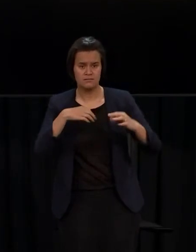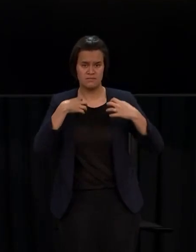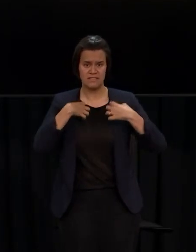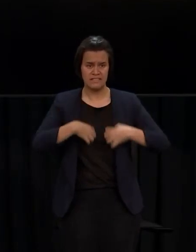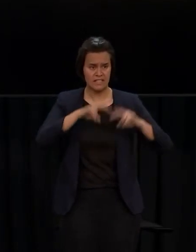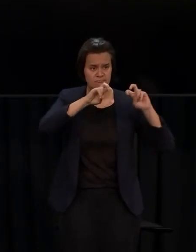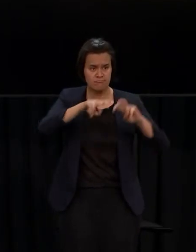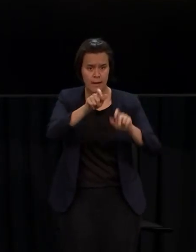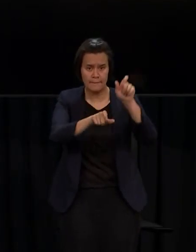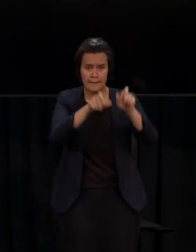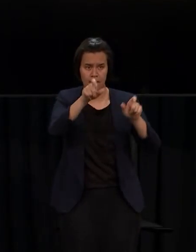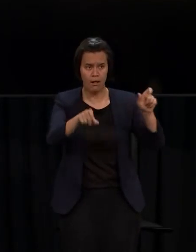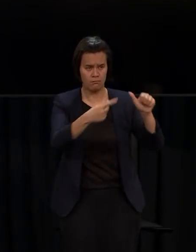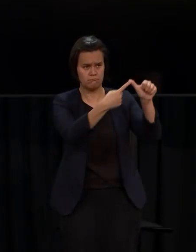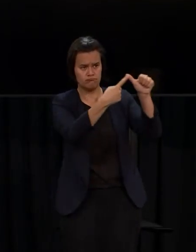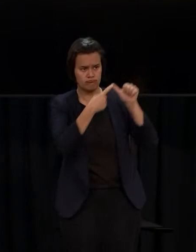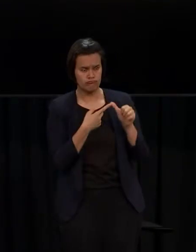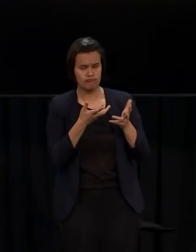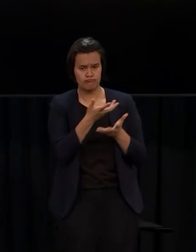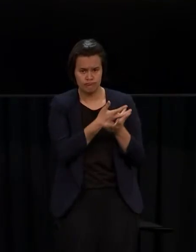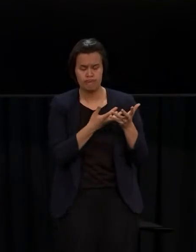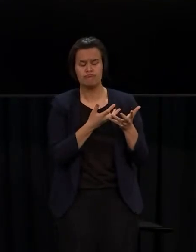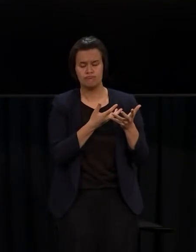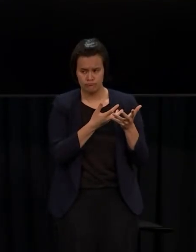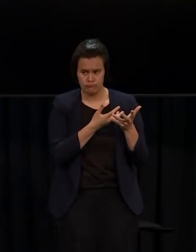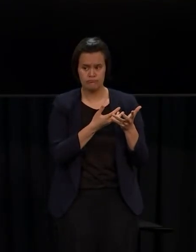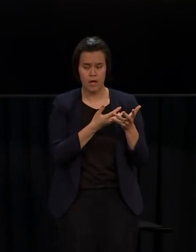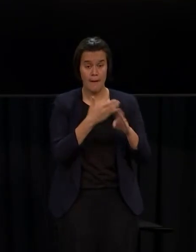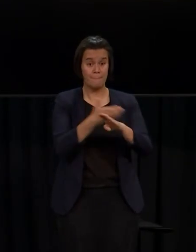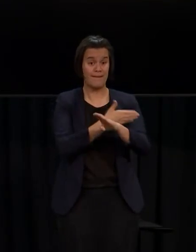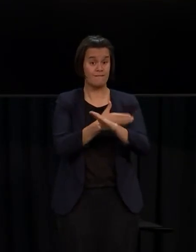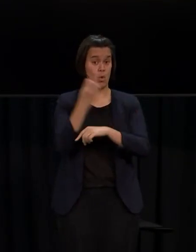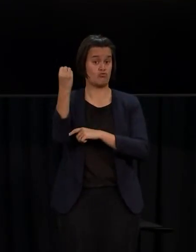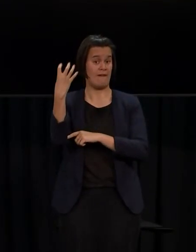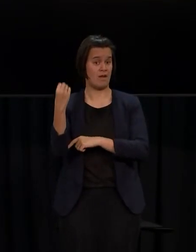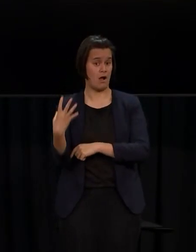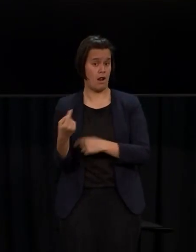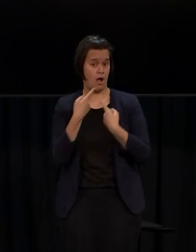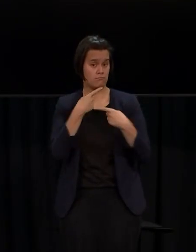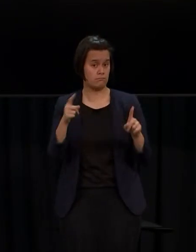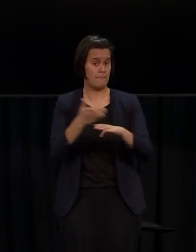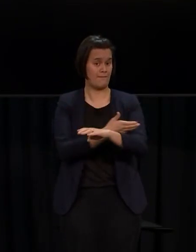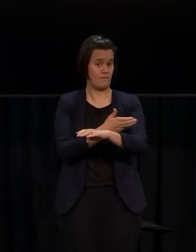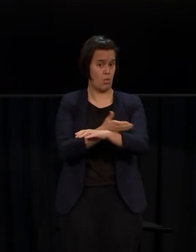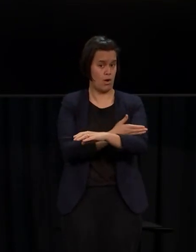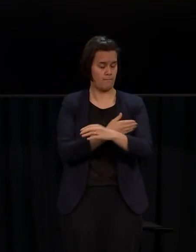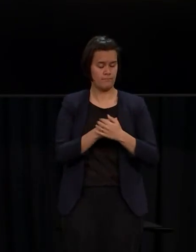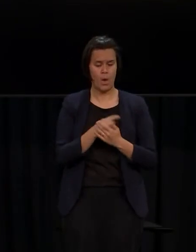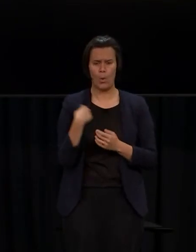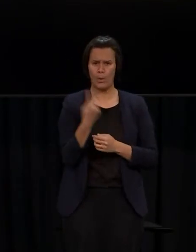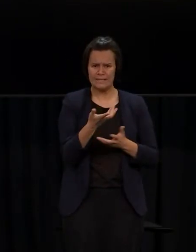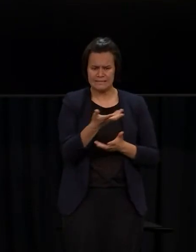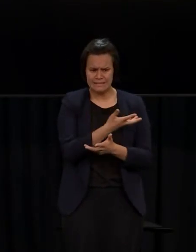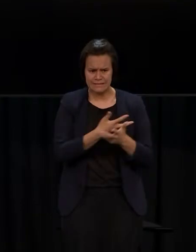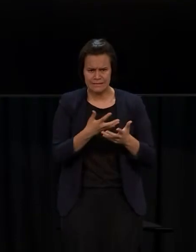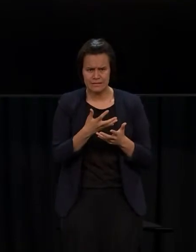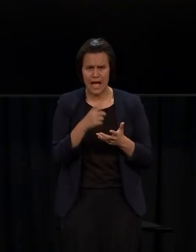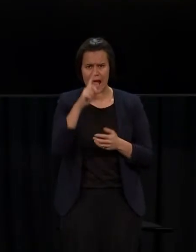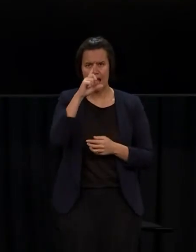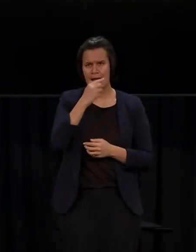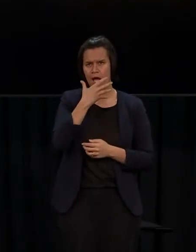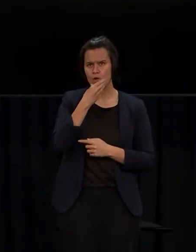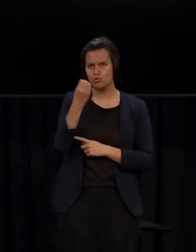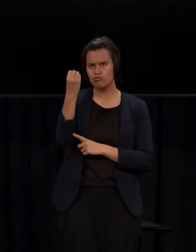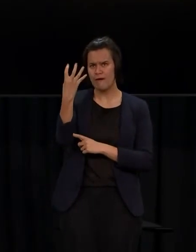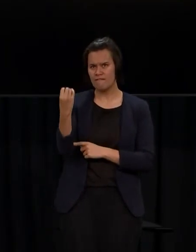put forward publicly the new COVID protection framework was, should we use this to drive up vaccines, or